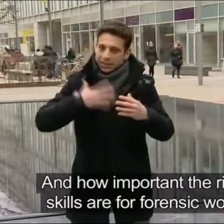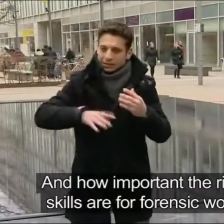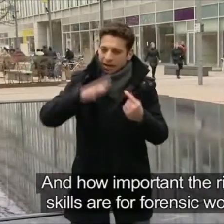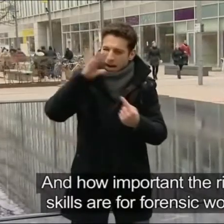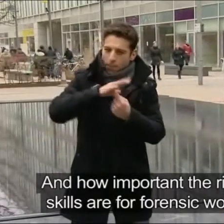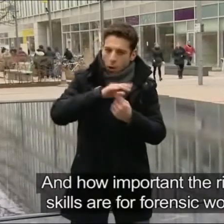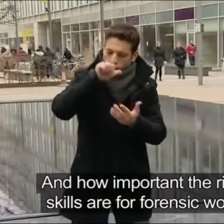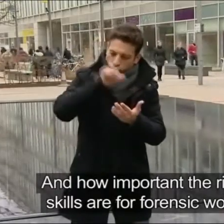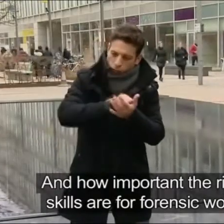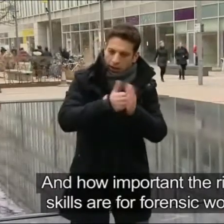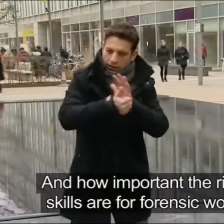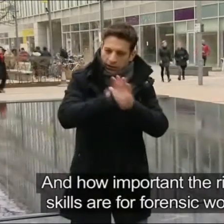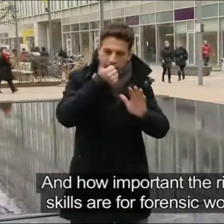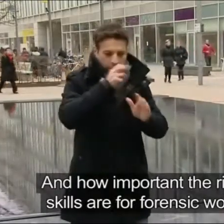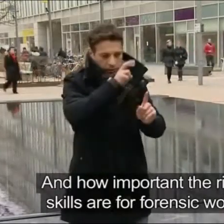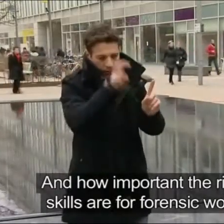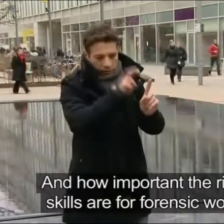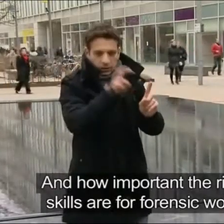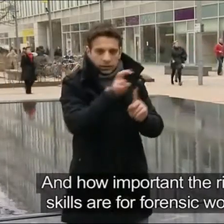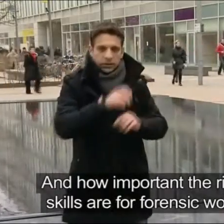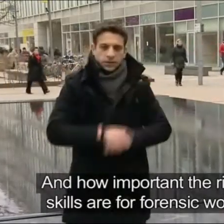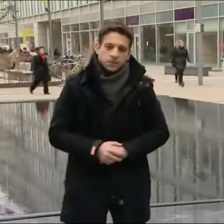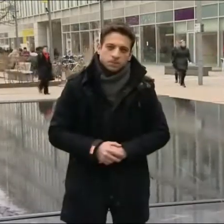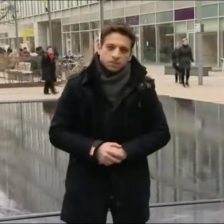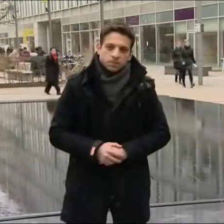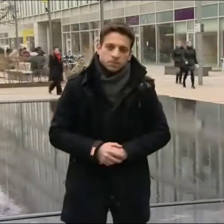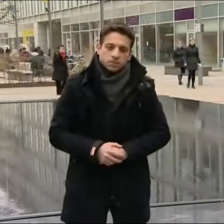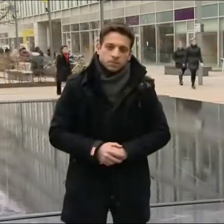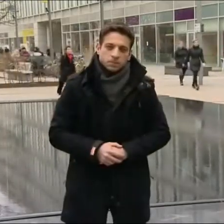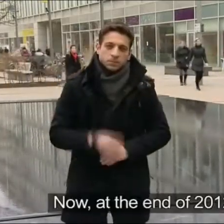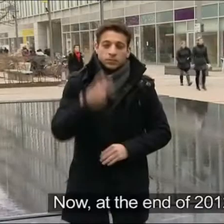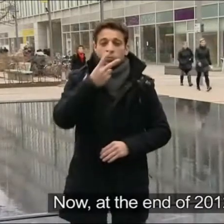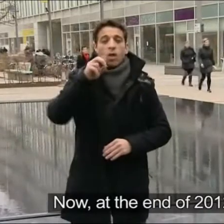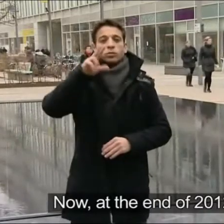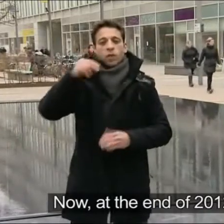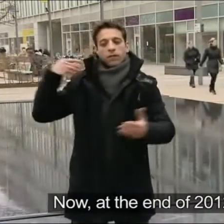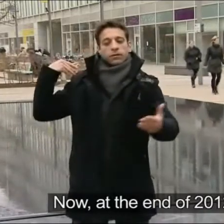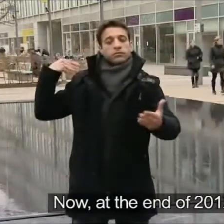and how important the right skills are for forensic work.